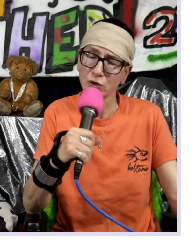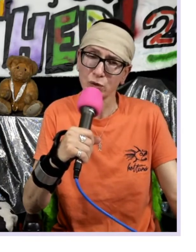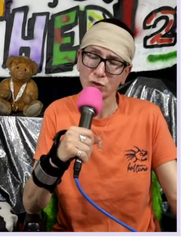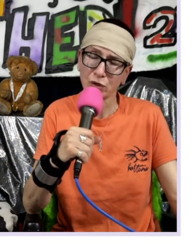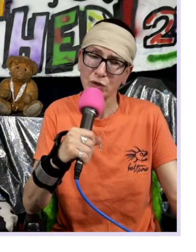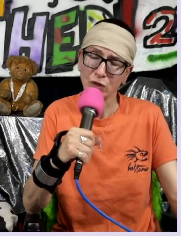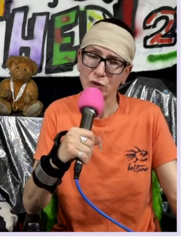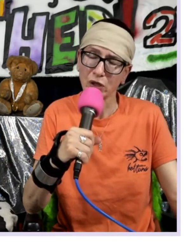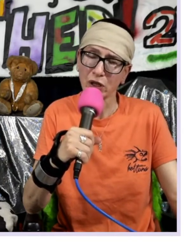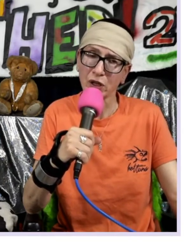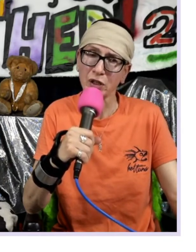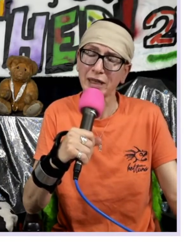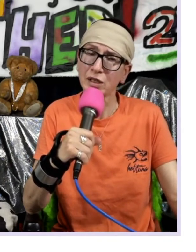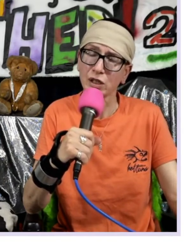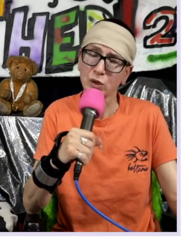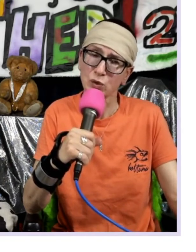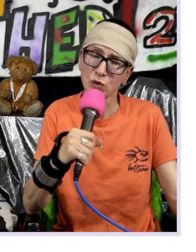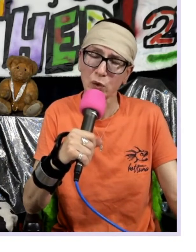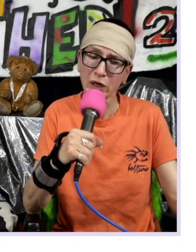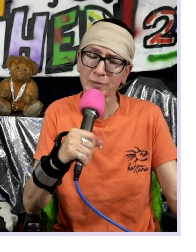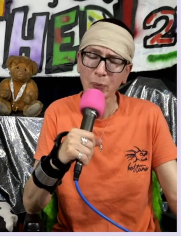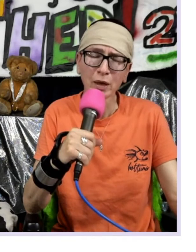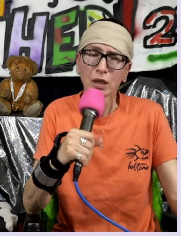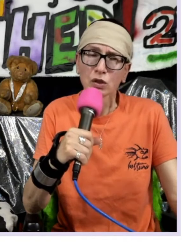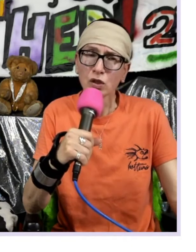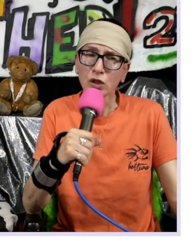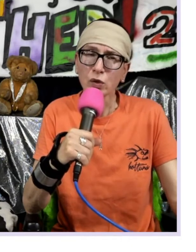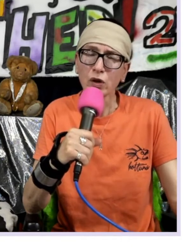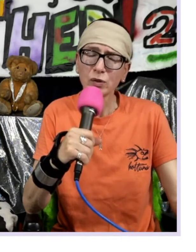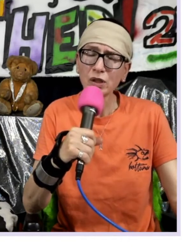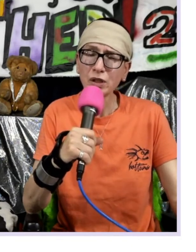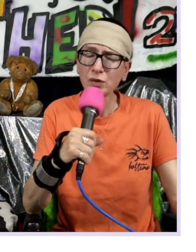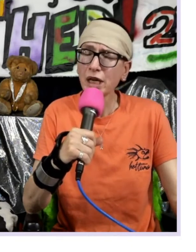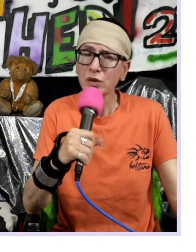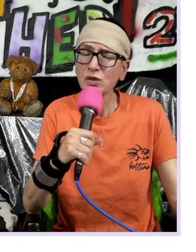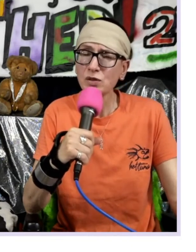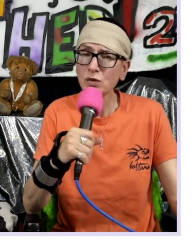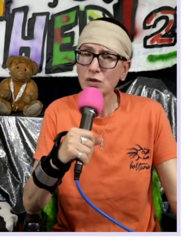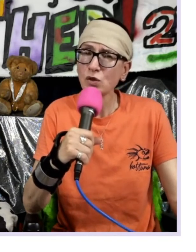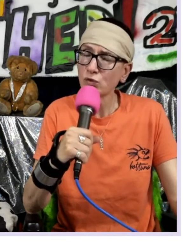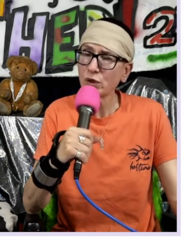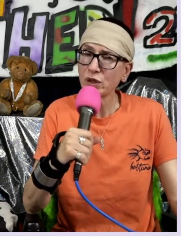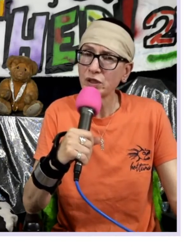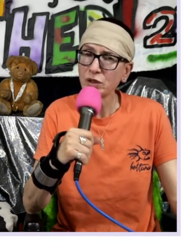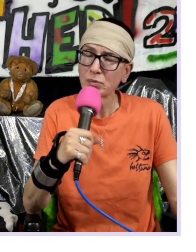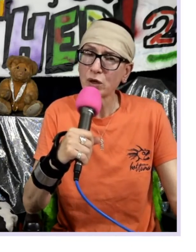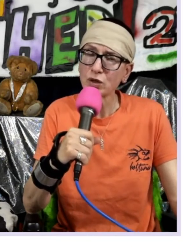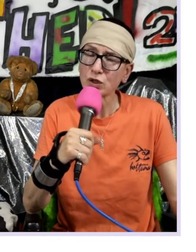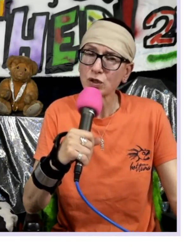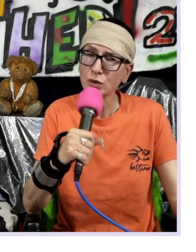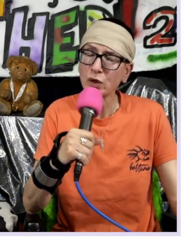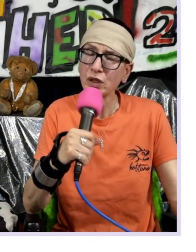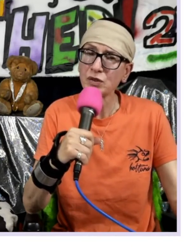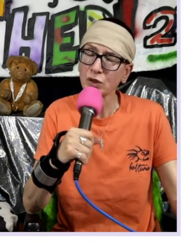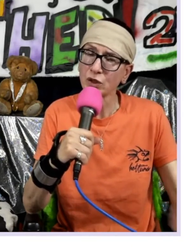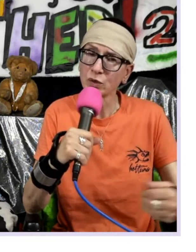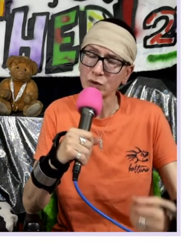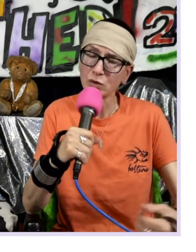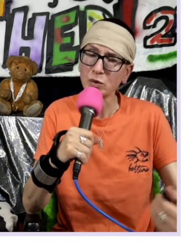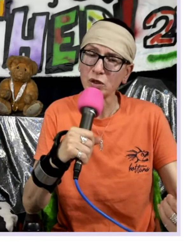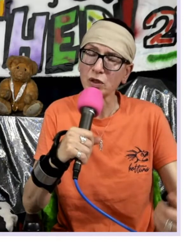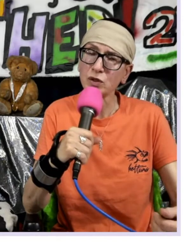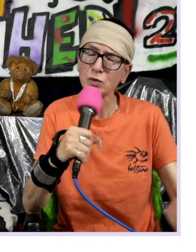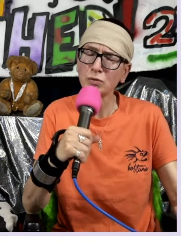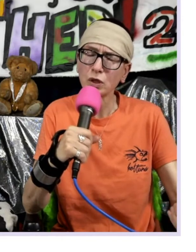been trialed around the UK and elsewhere. I think there's not really much that isn't going